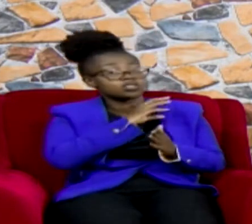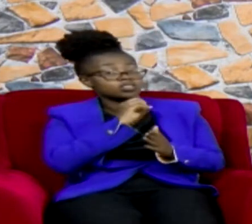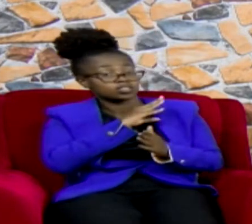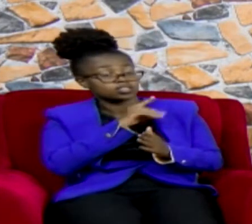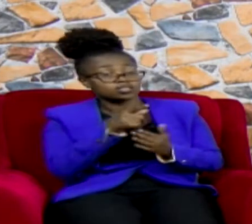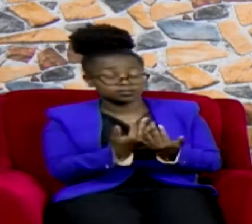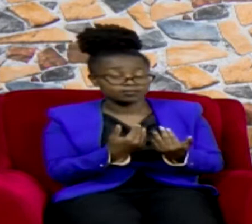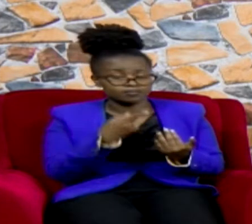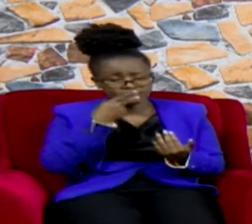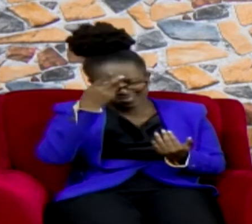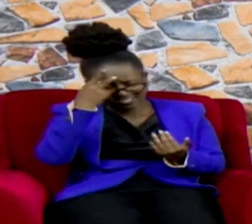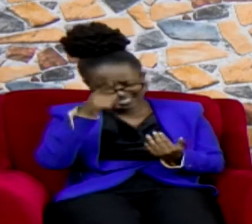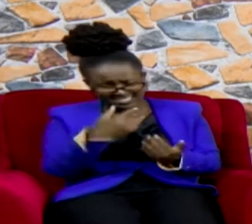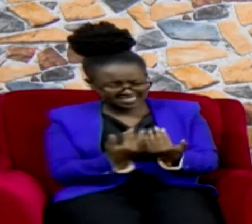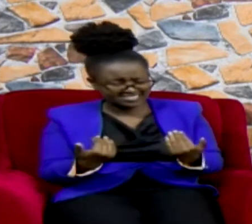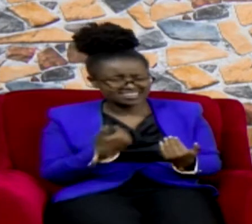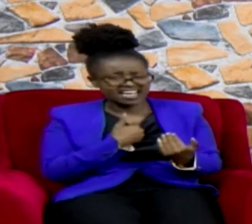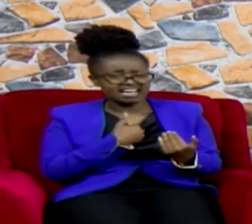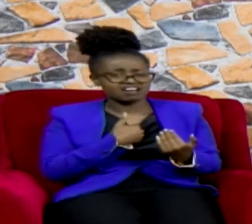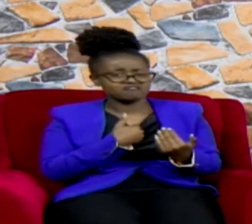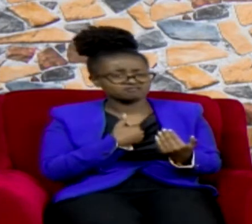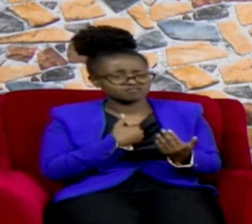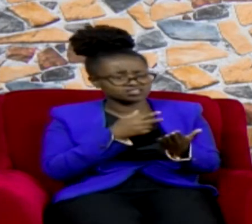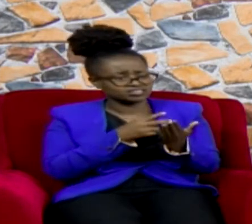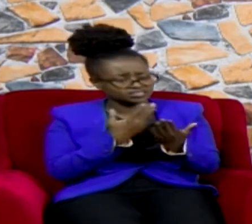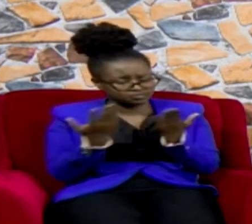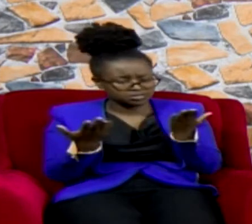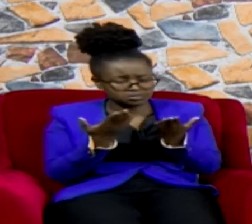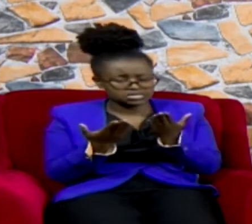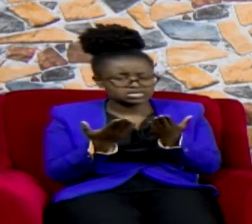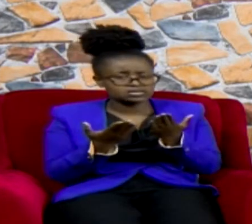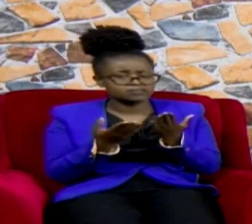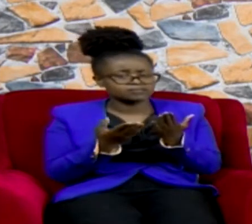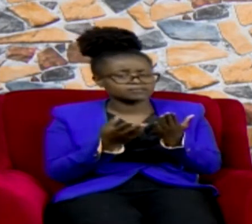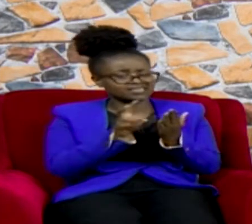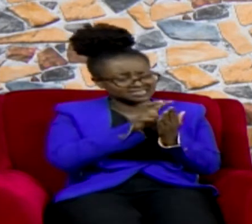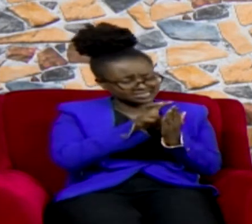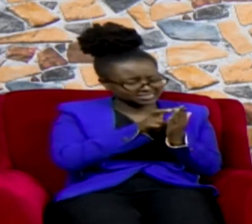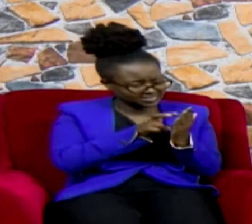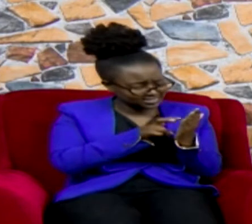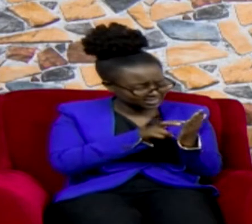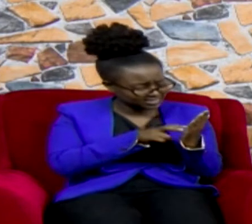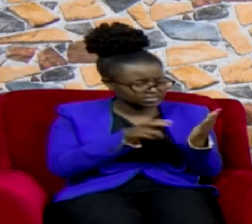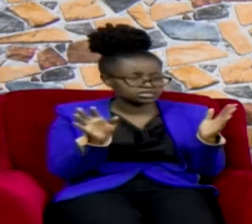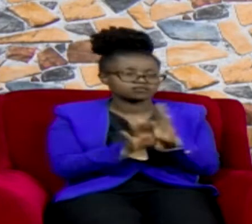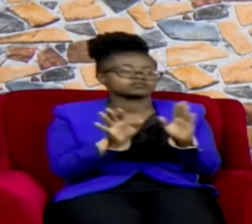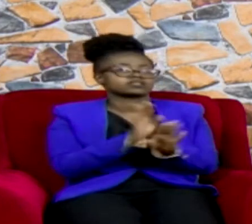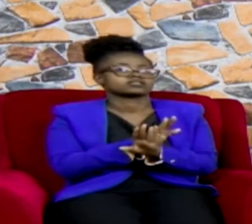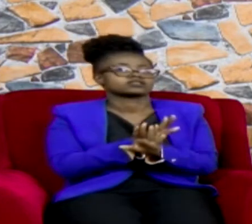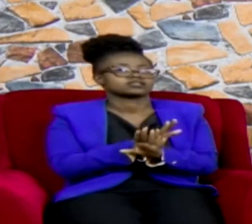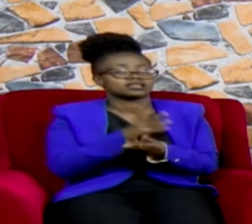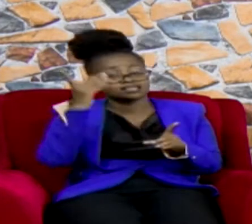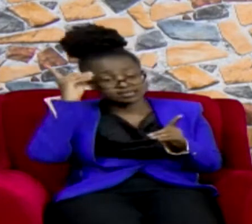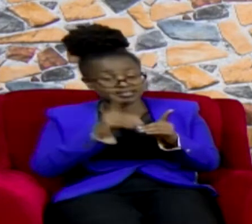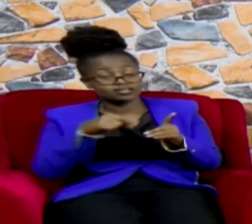Like the parent was like, the child acquires a certain thing, then like it's comics, they read anything and everything. They decide